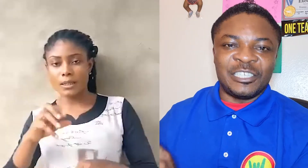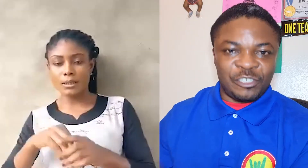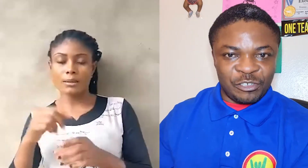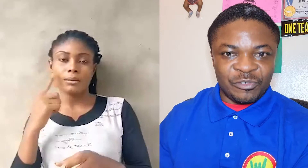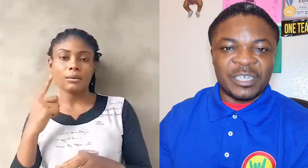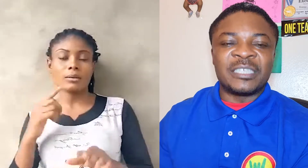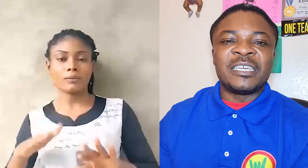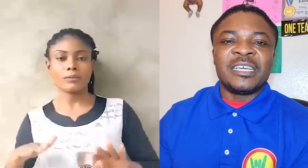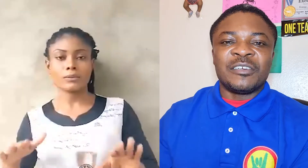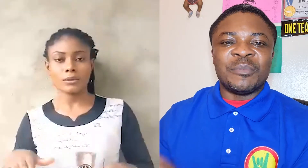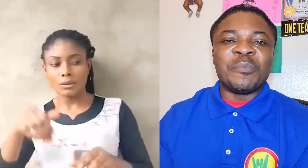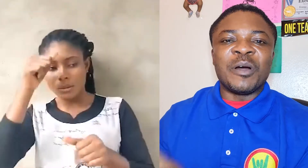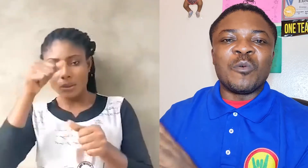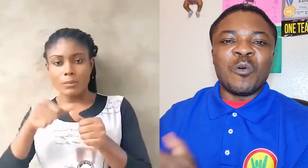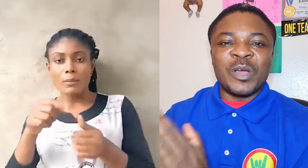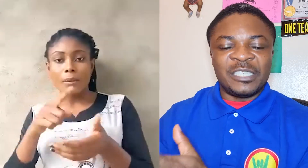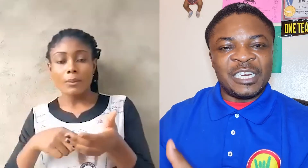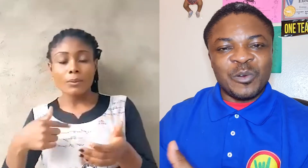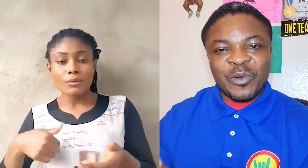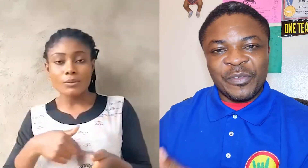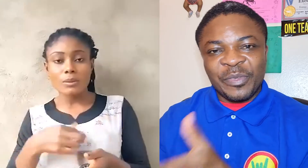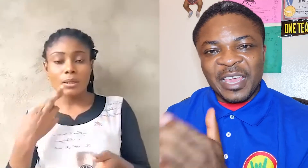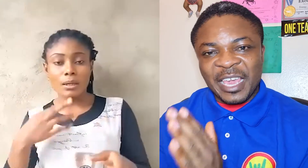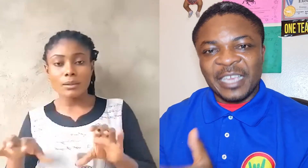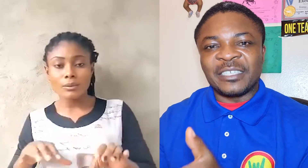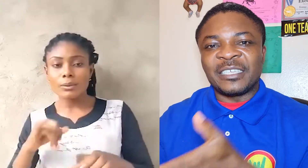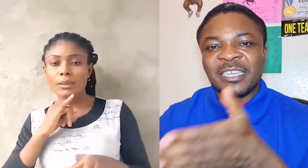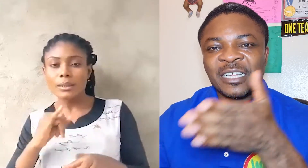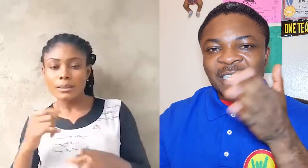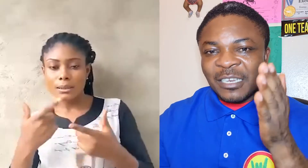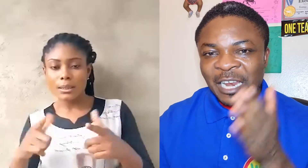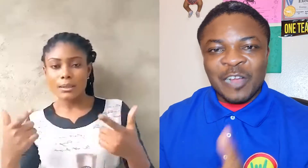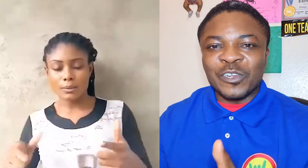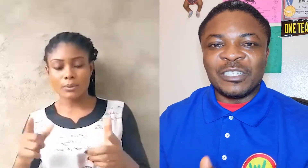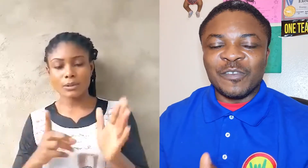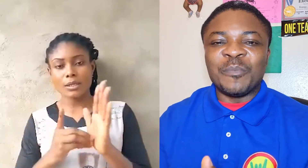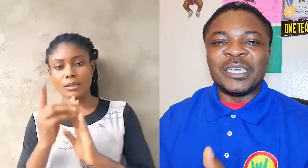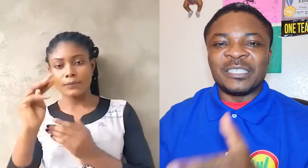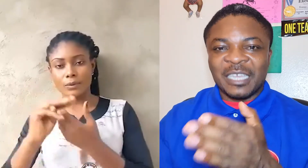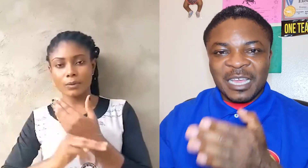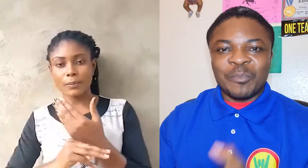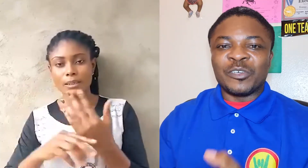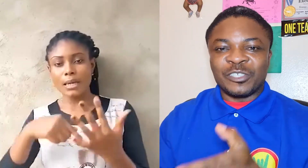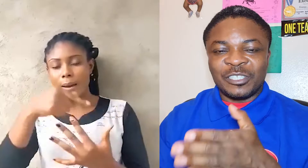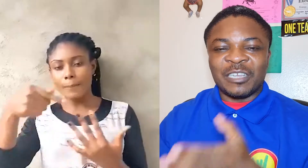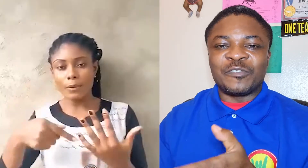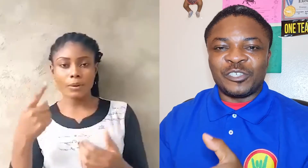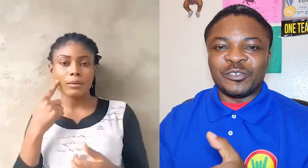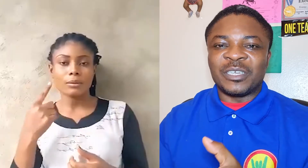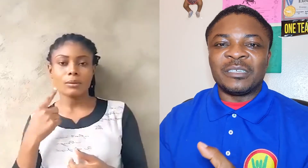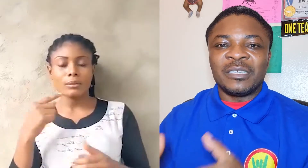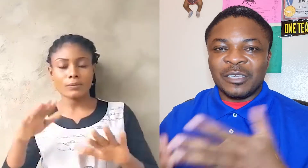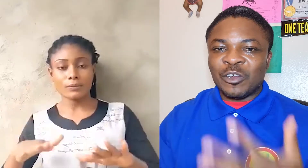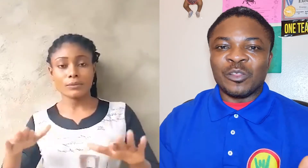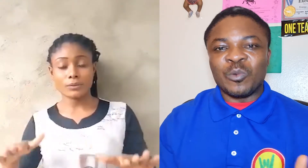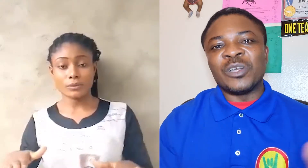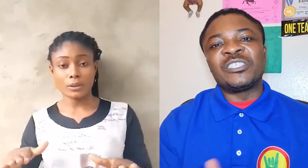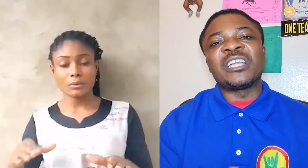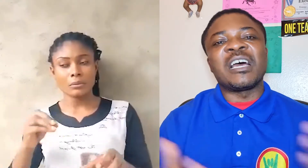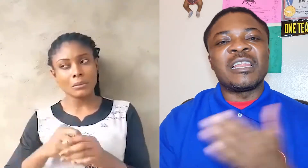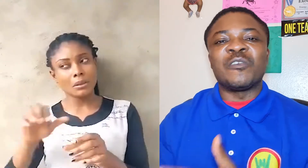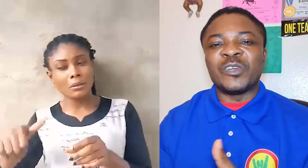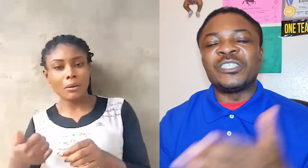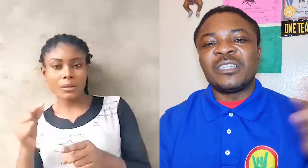signs in children. Remember, what we're dealing with is language development amongst deaf children. In other